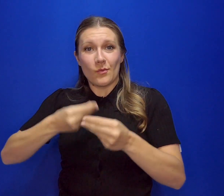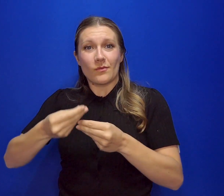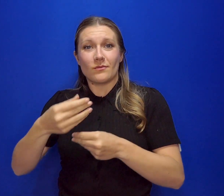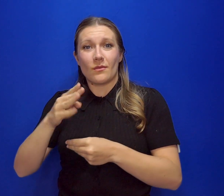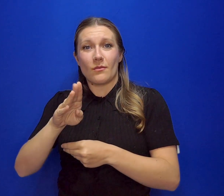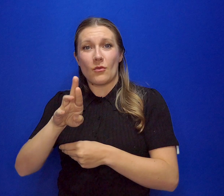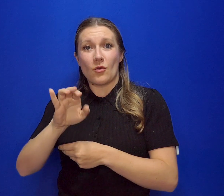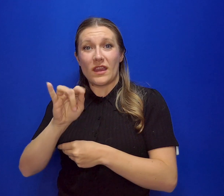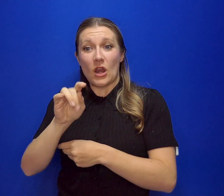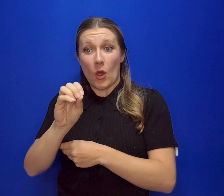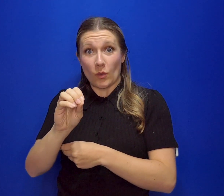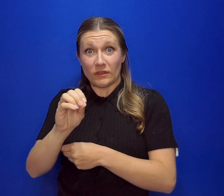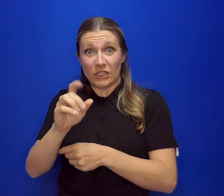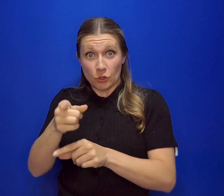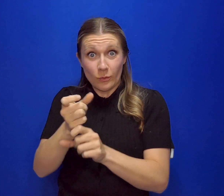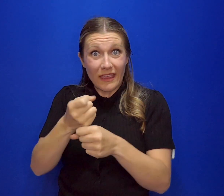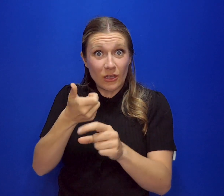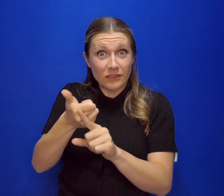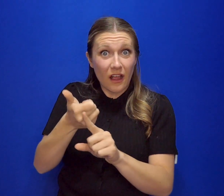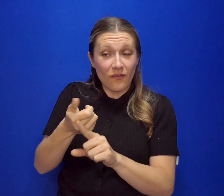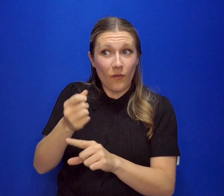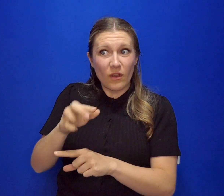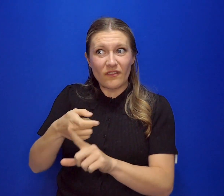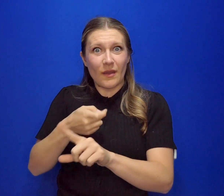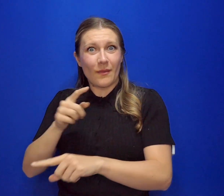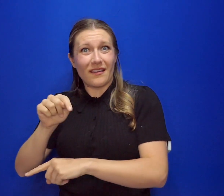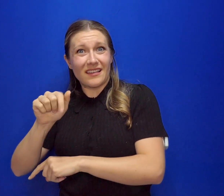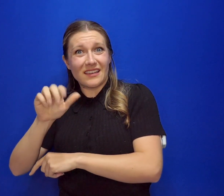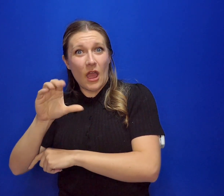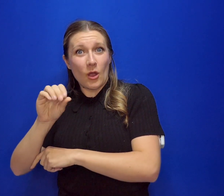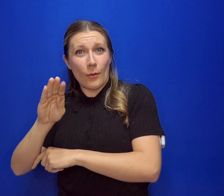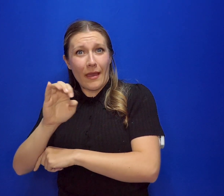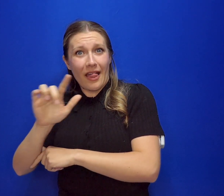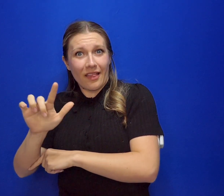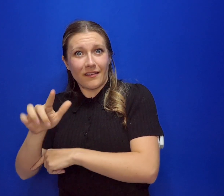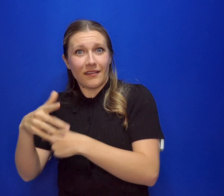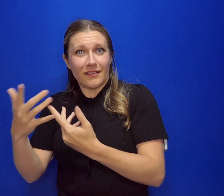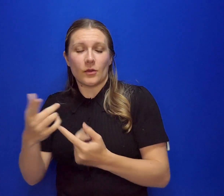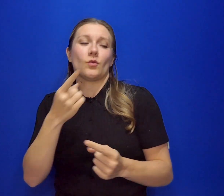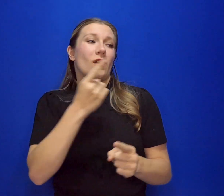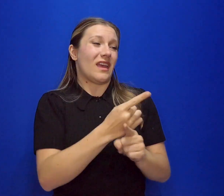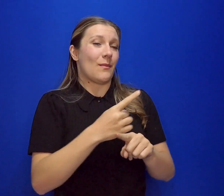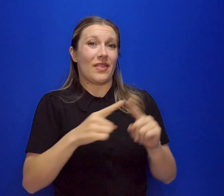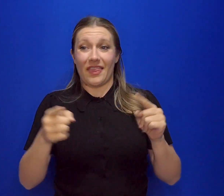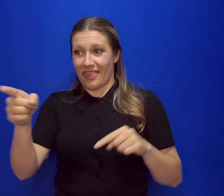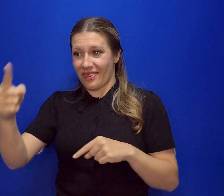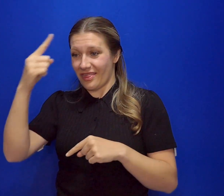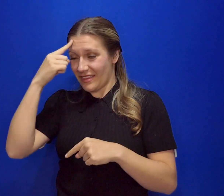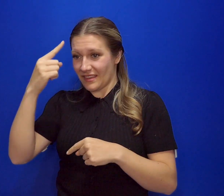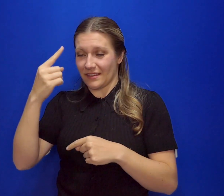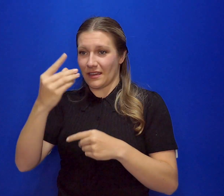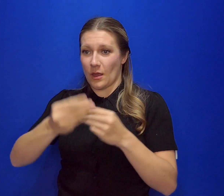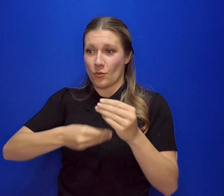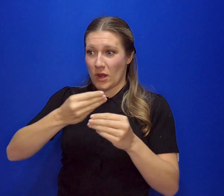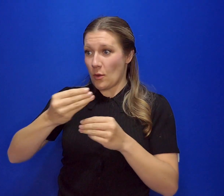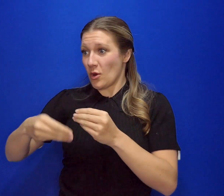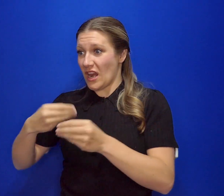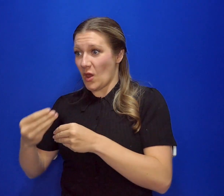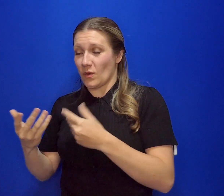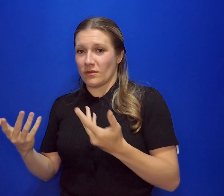day, was it from Taco Bell? Because, but in people's mind, it's burrito. And, correct. It's just, anyway,